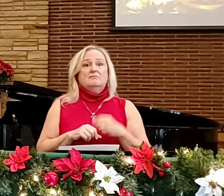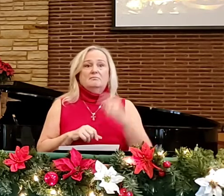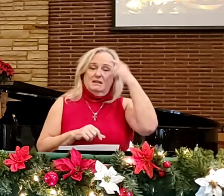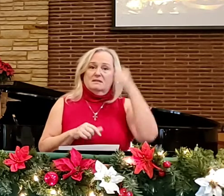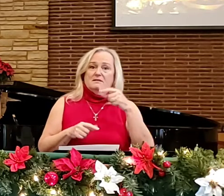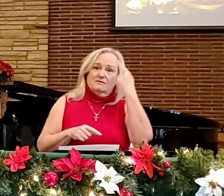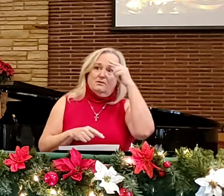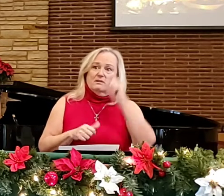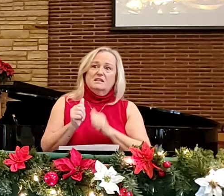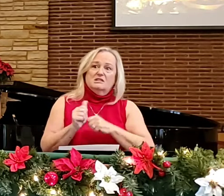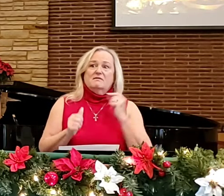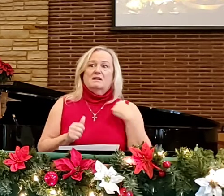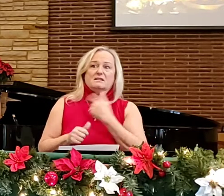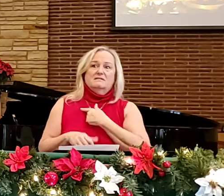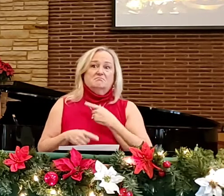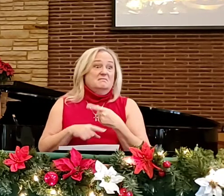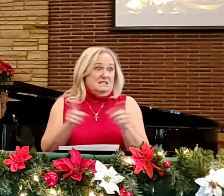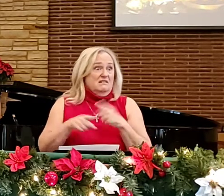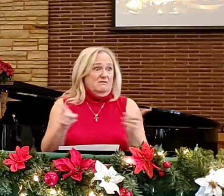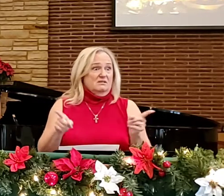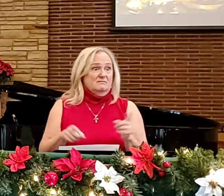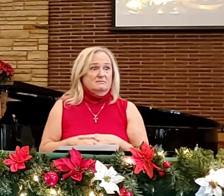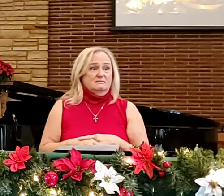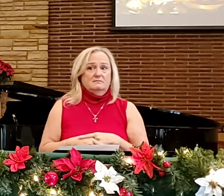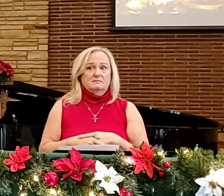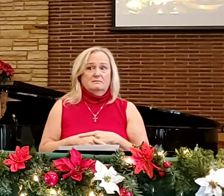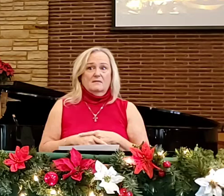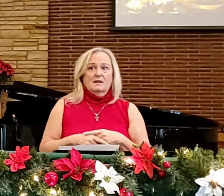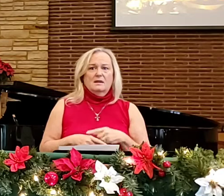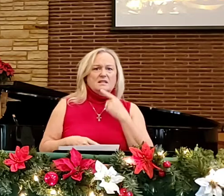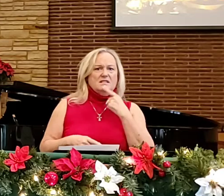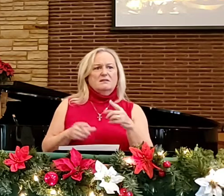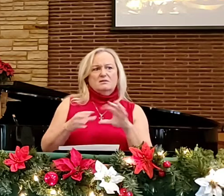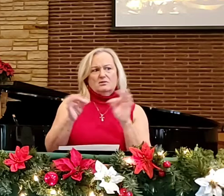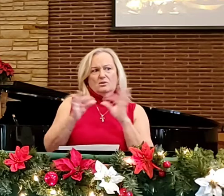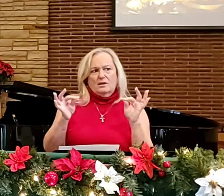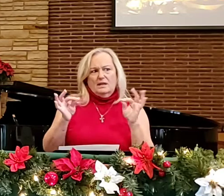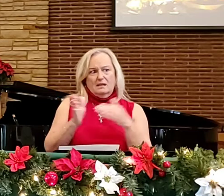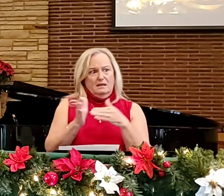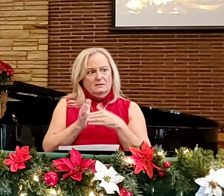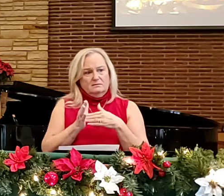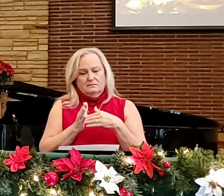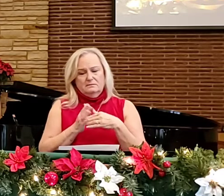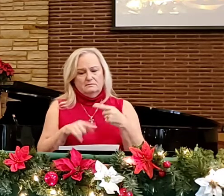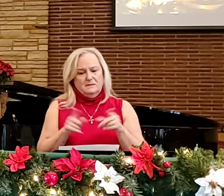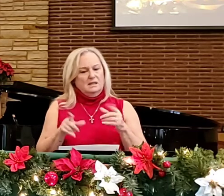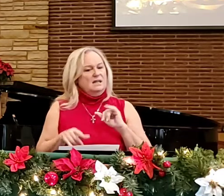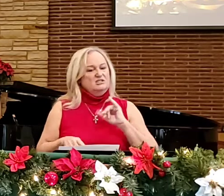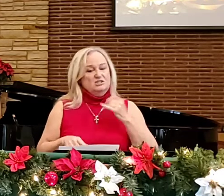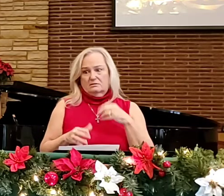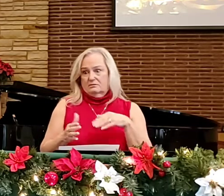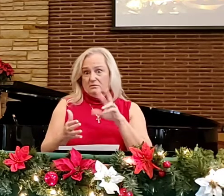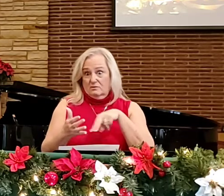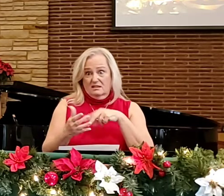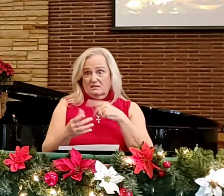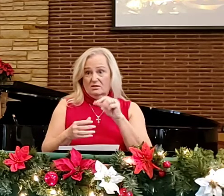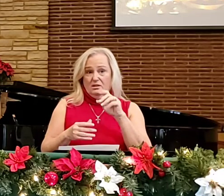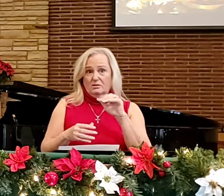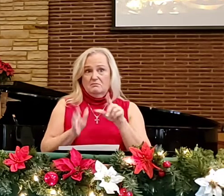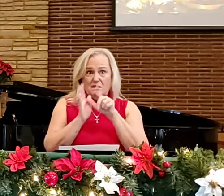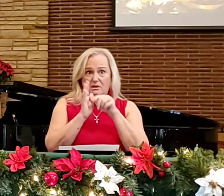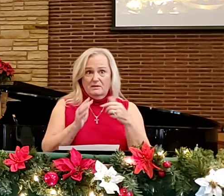Because for each of us, that's different. I can retell the story, but I just read it to you a